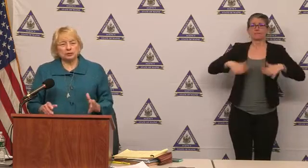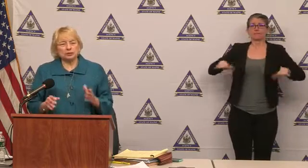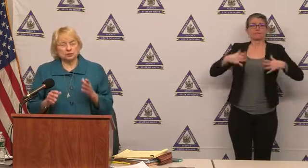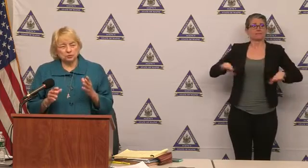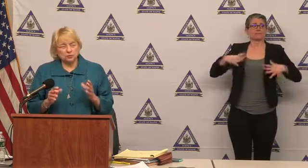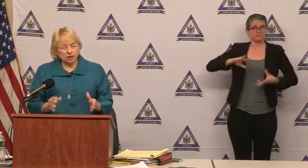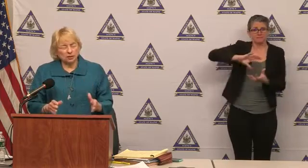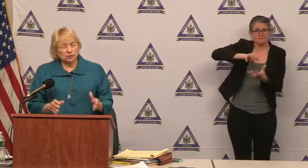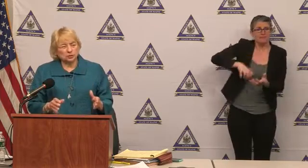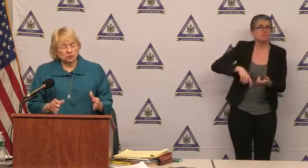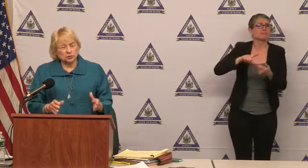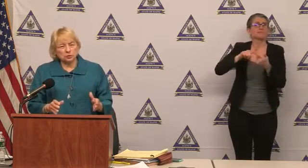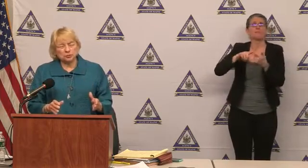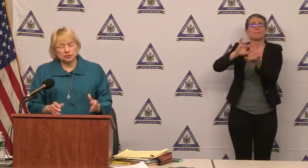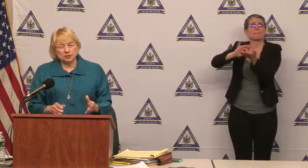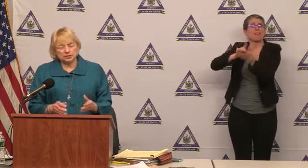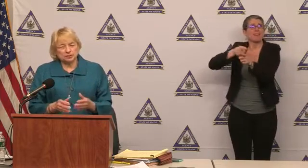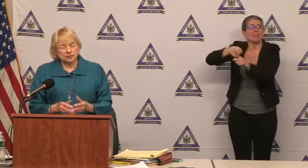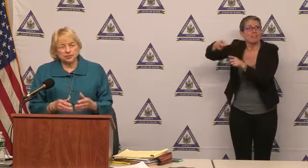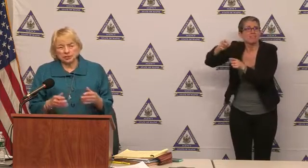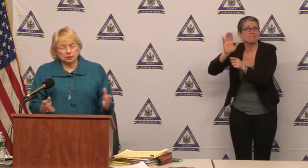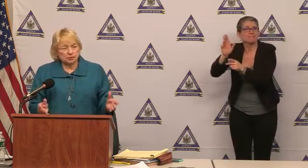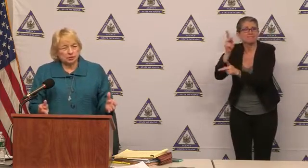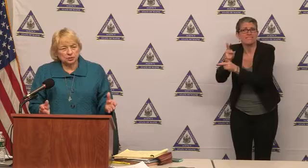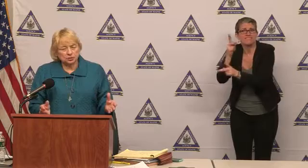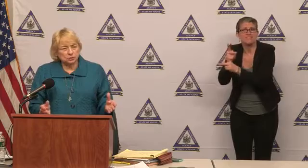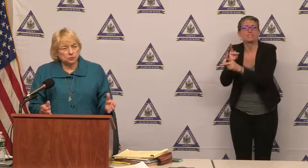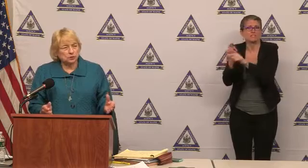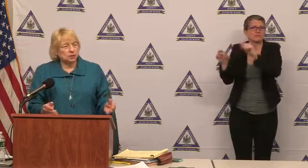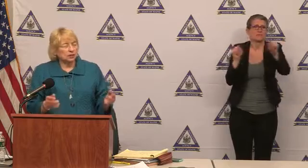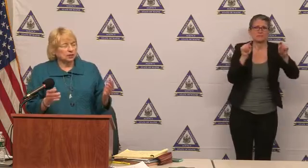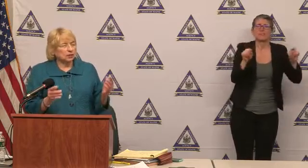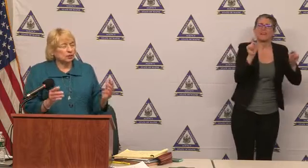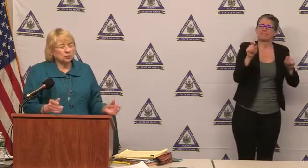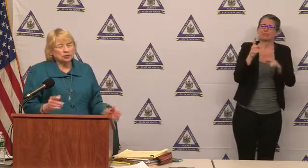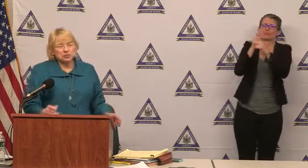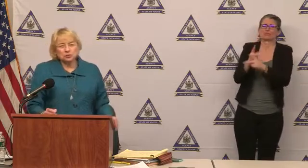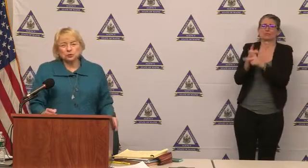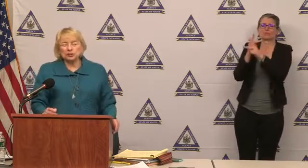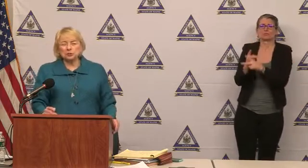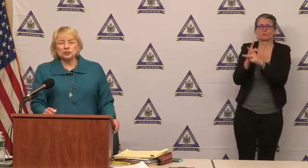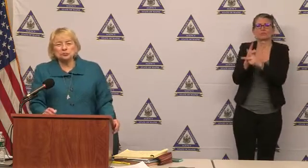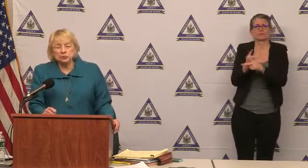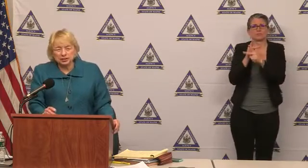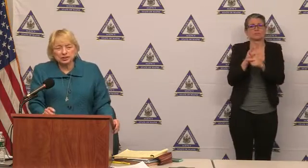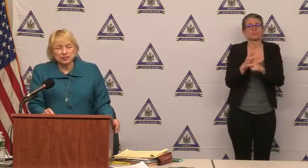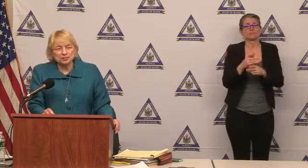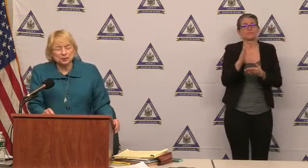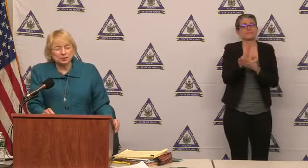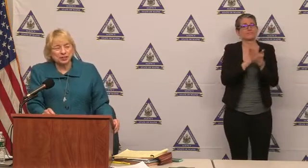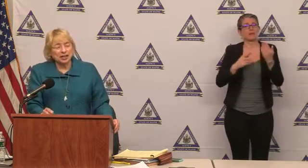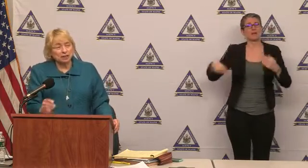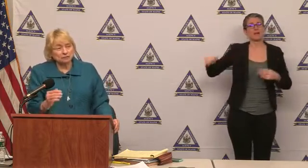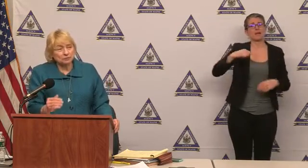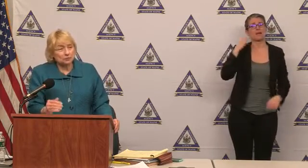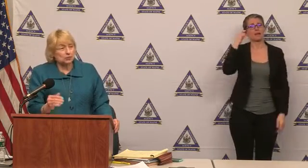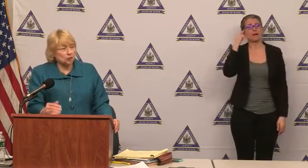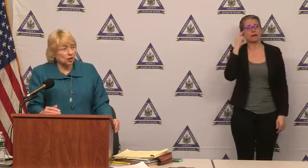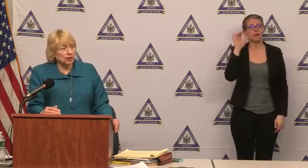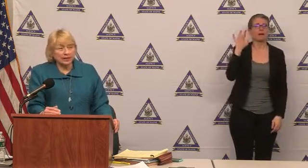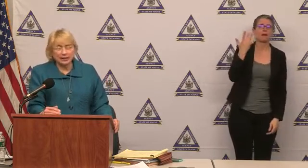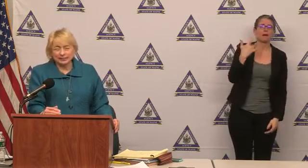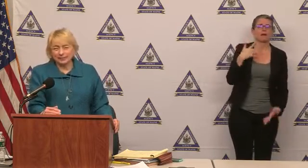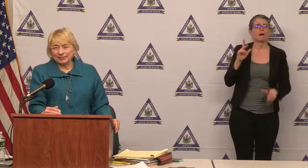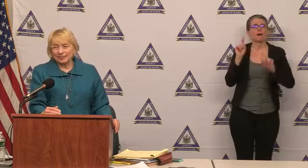But do not go to the store because it feels like a good thing to do. Go to the store only when you really need something, and first